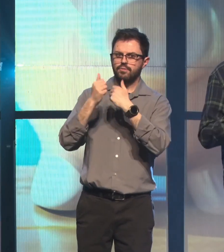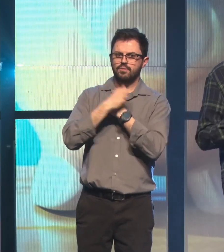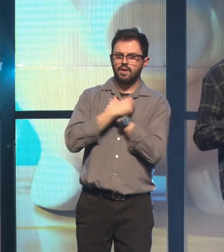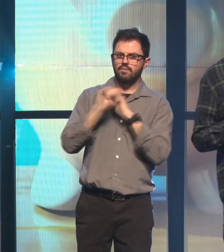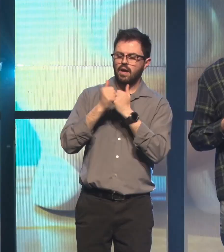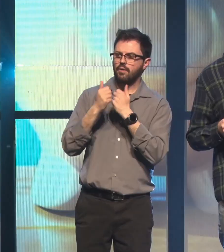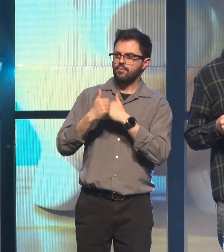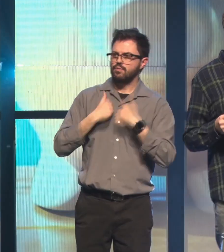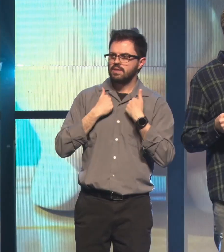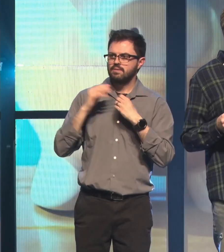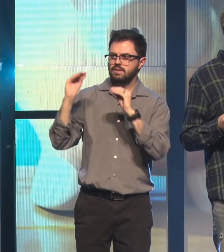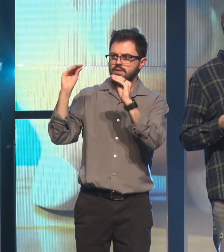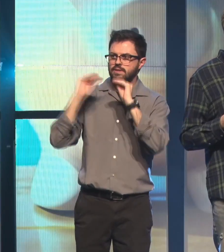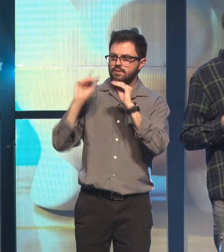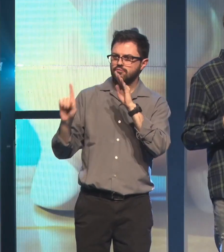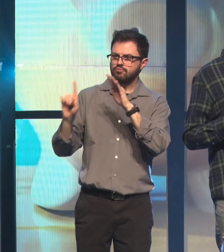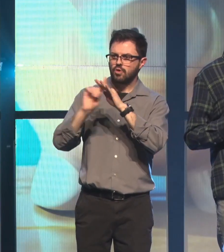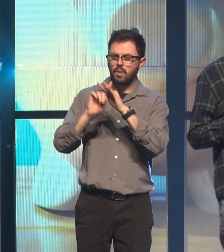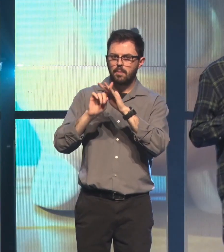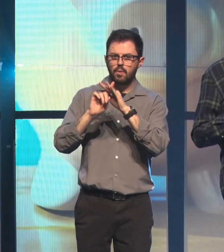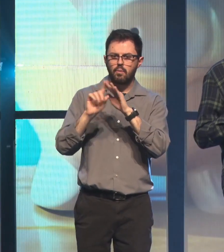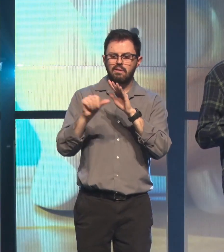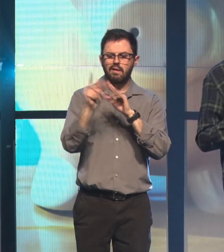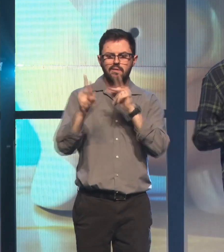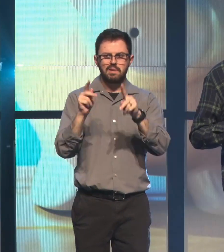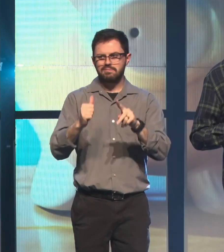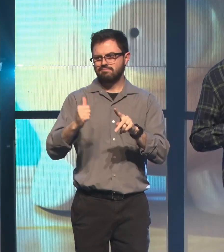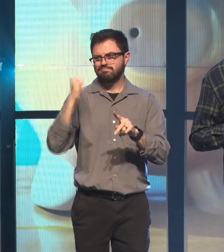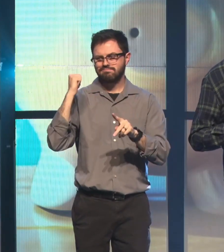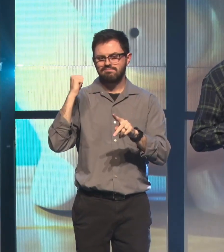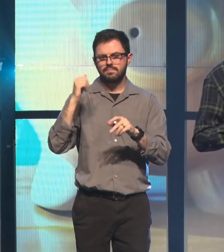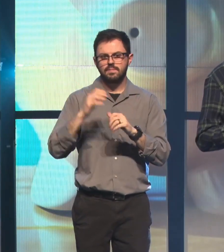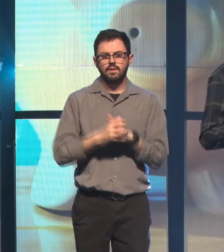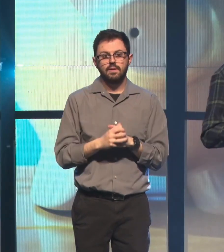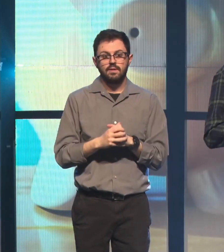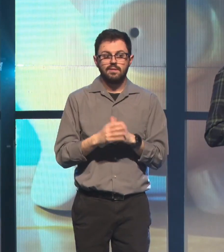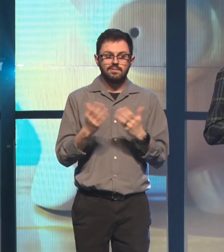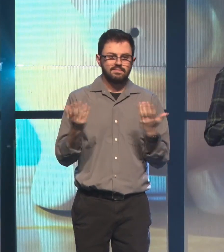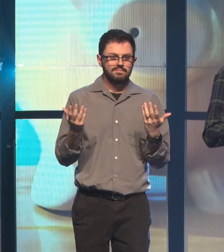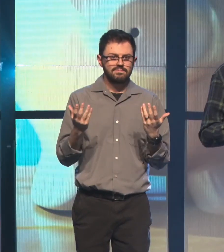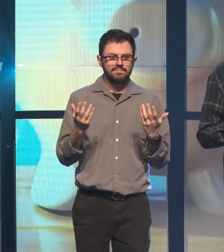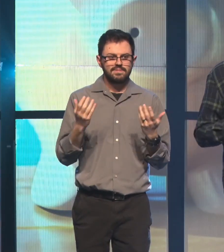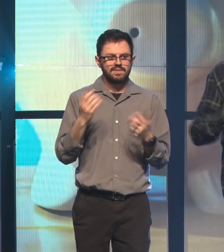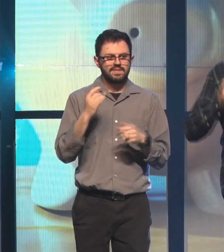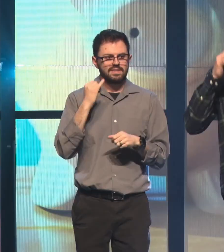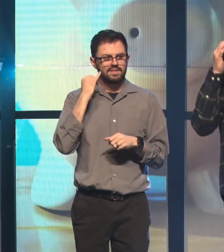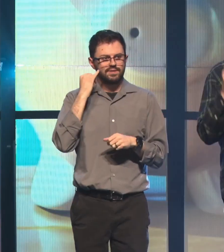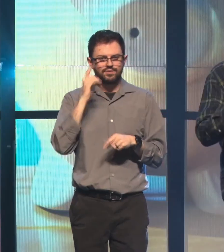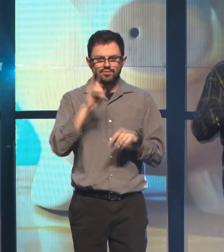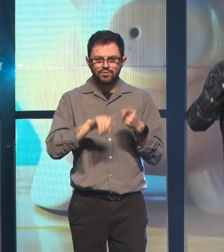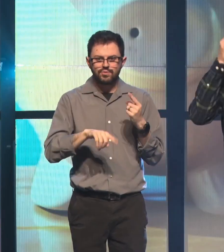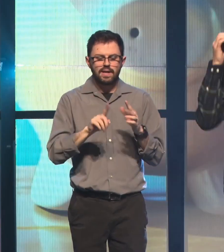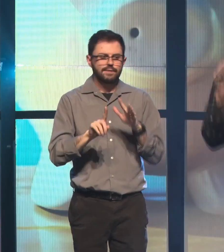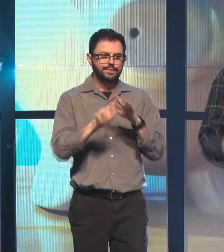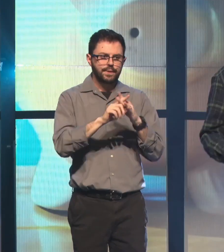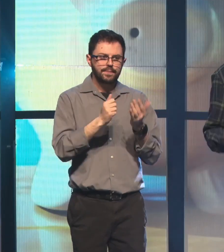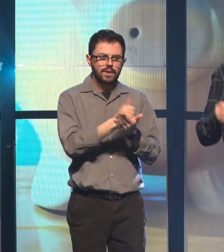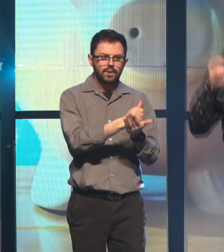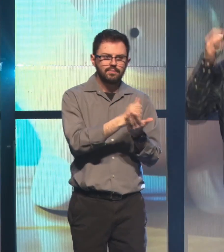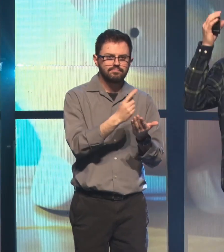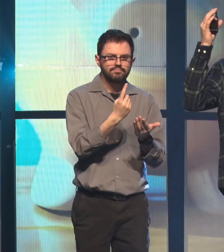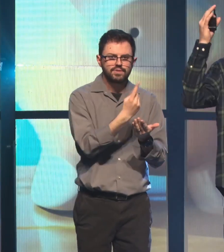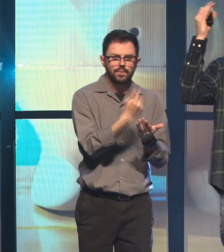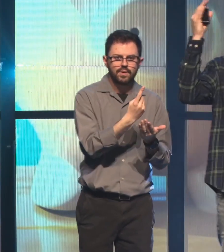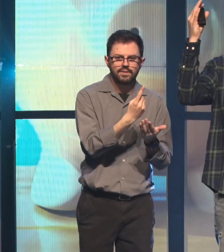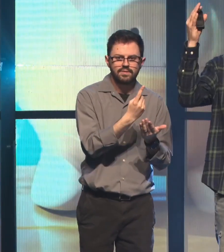when no one will. Here's the thing, you can't show up when nobody else will if you're not ready, if you're not thinking about it, if you're not planning, if